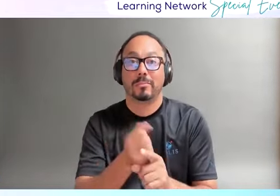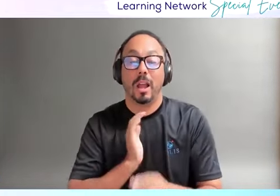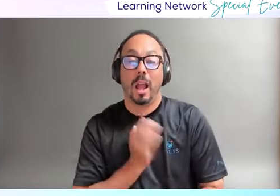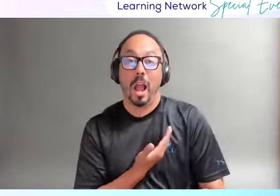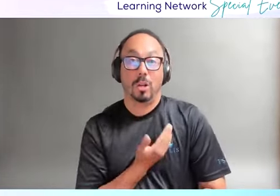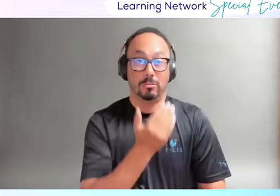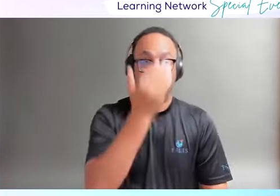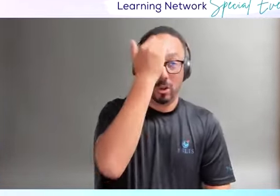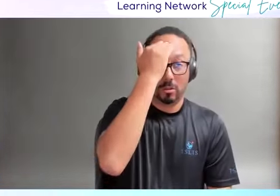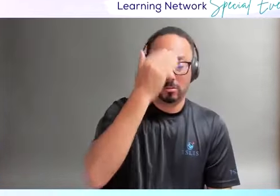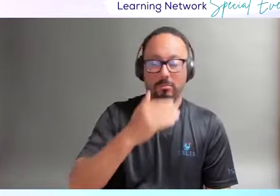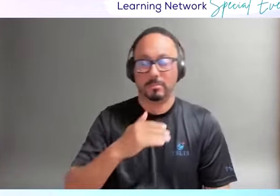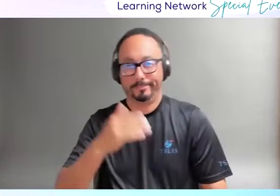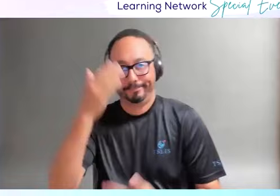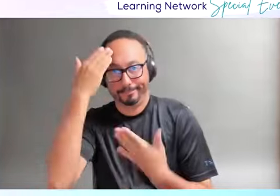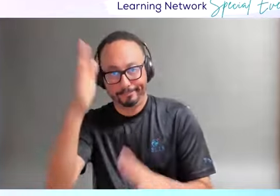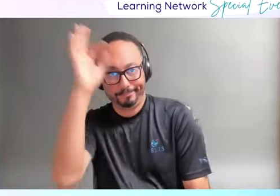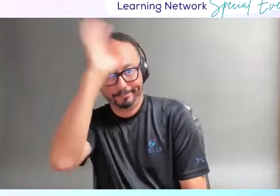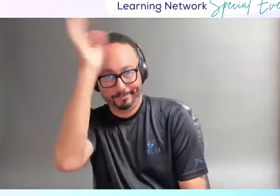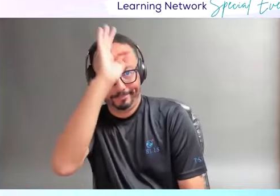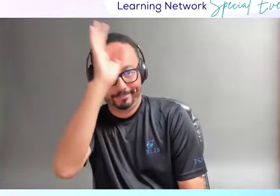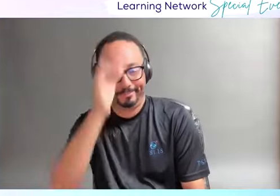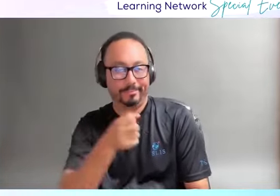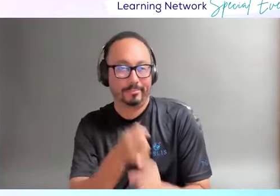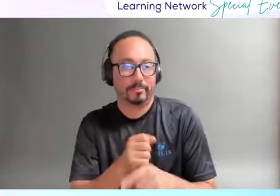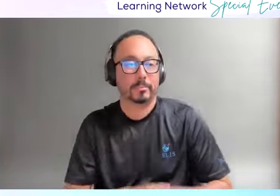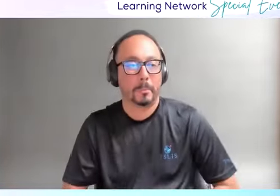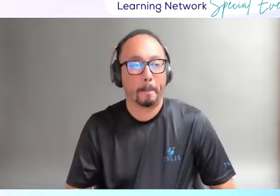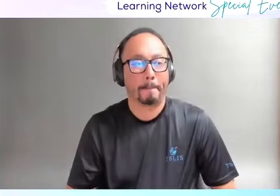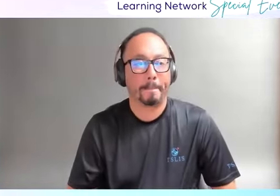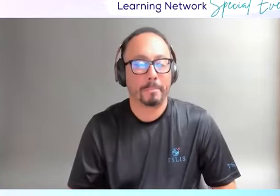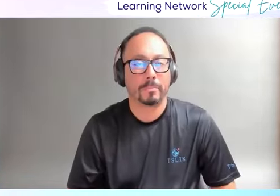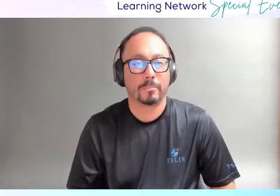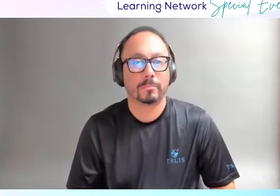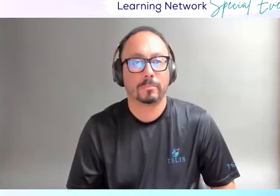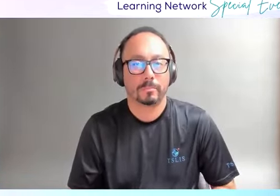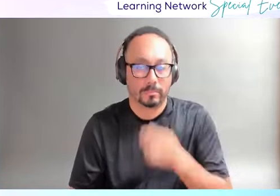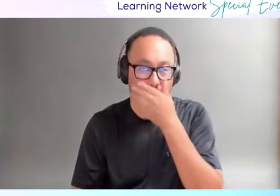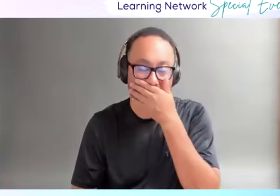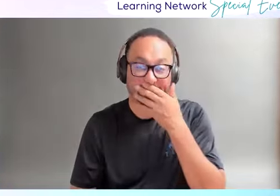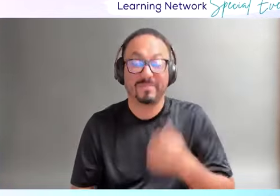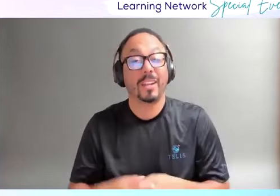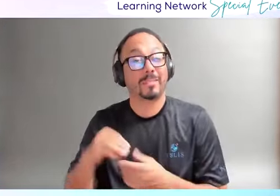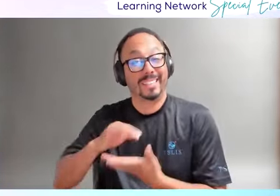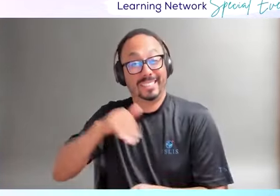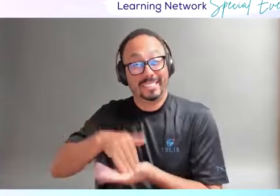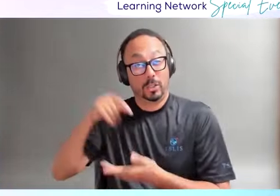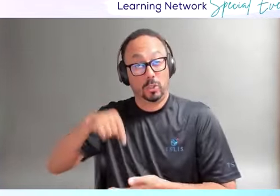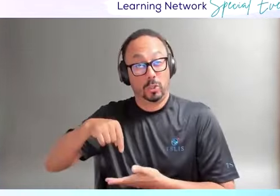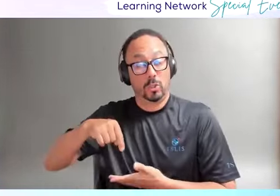So with alcohol, with colleagues at the center, we have done extensive reviews